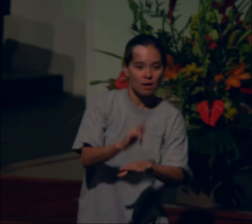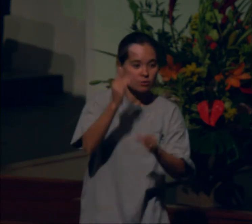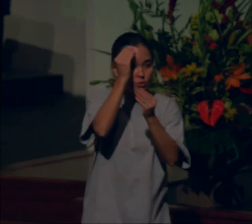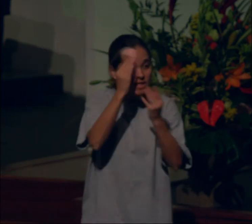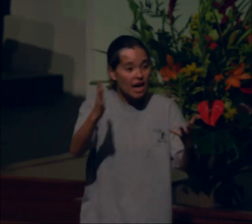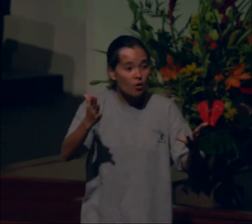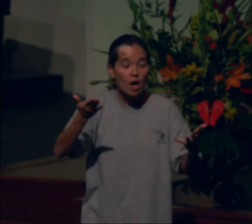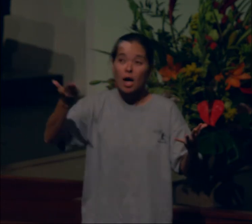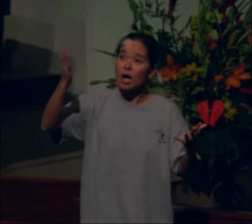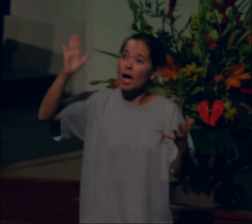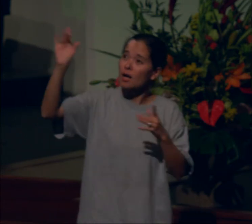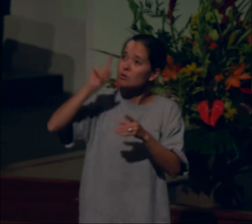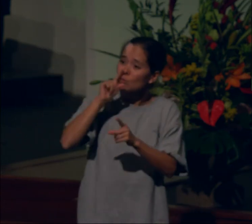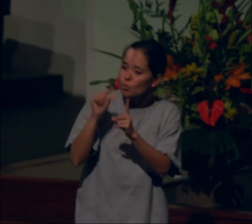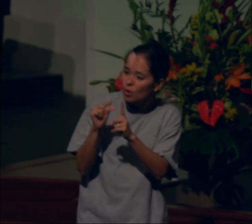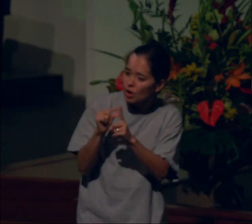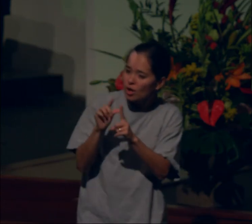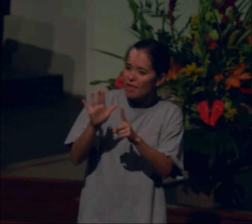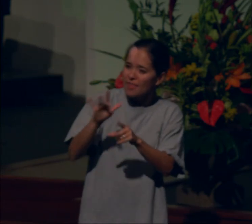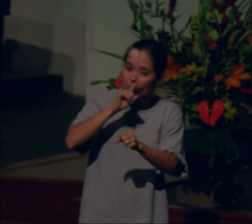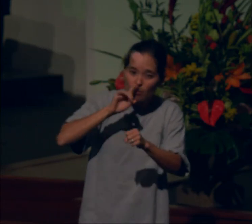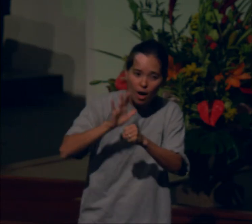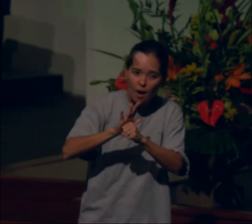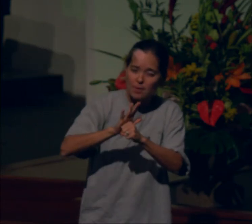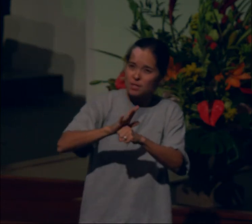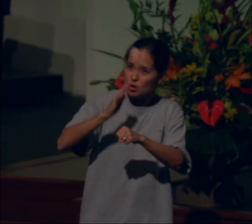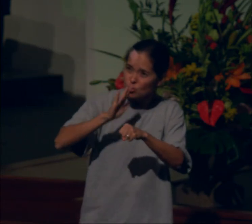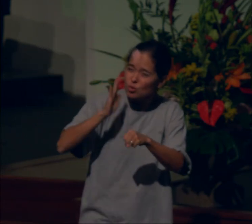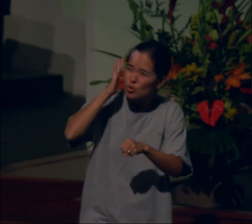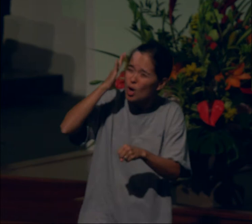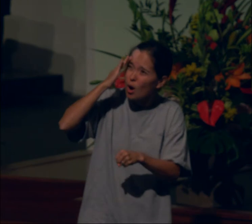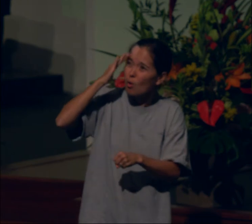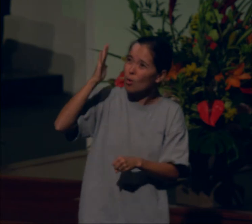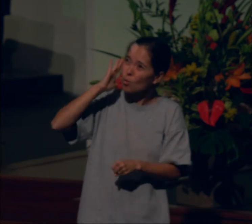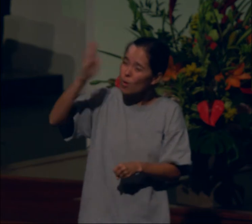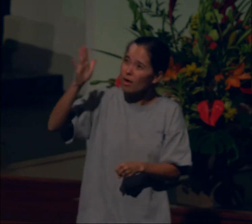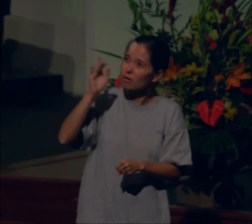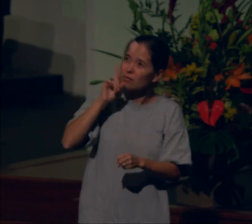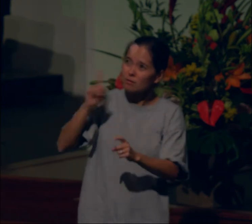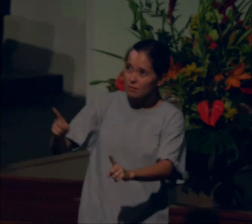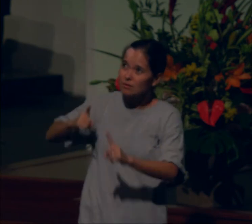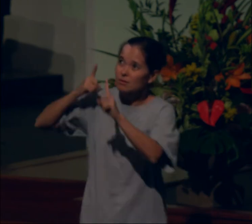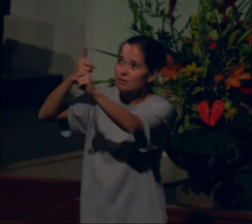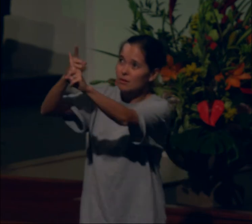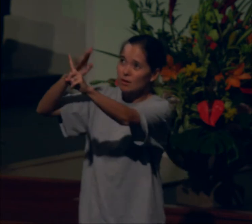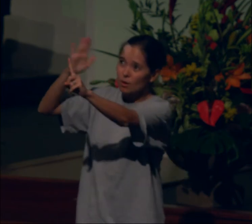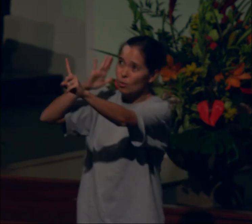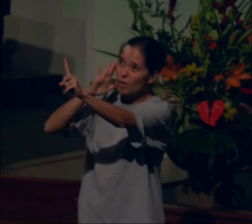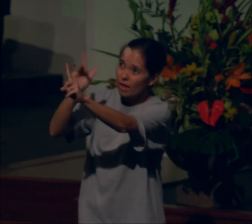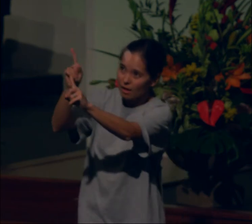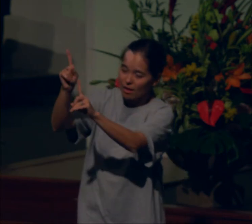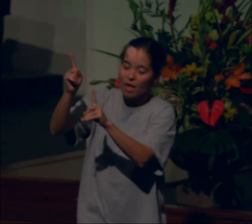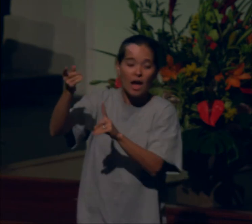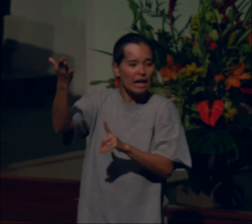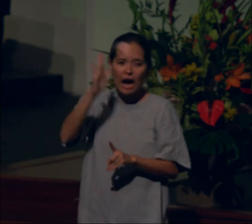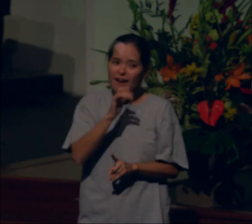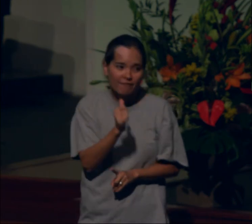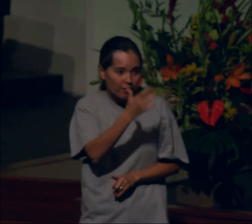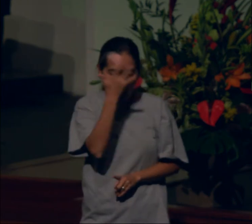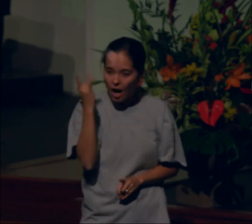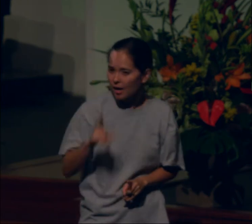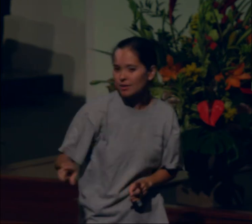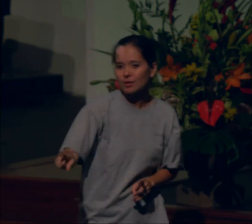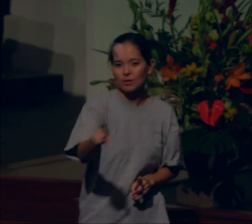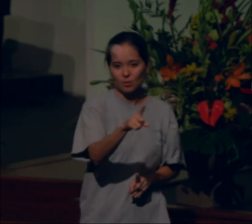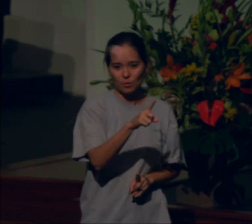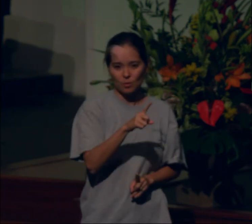word that God has spoken over your life, that word that you know in your heart of hearts is from God, it's for you, that God has not forgotten you. You're